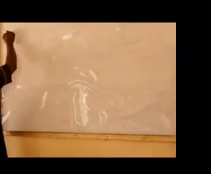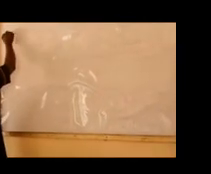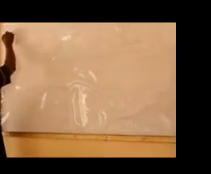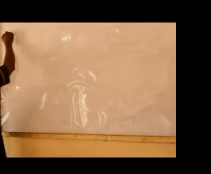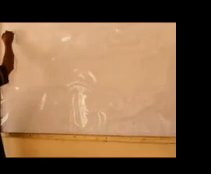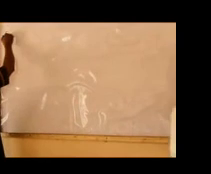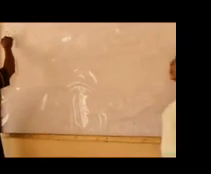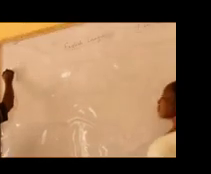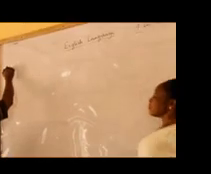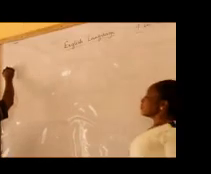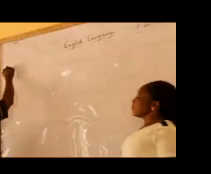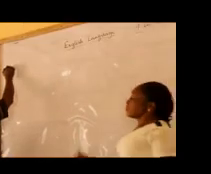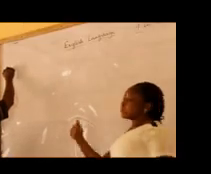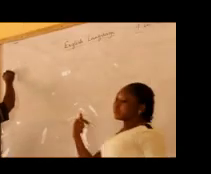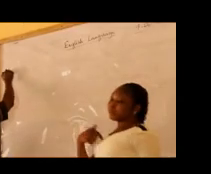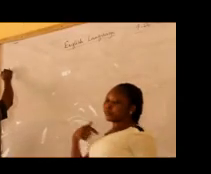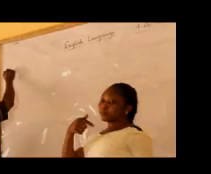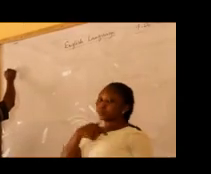We are talking of